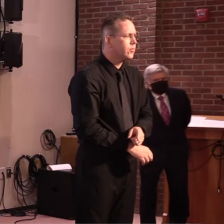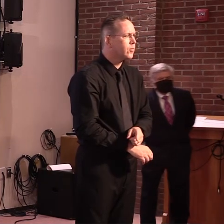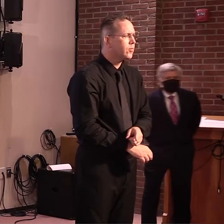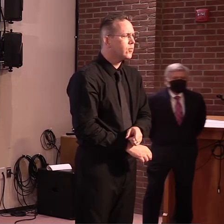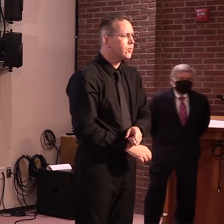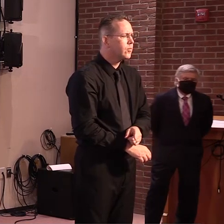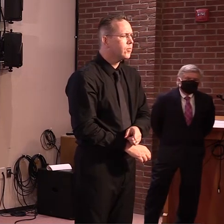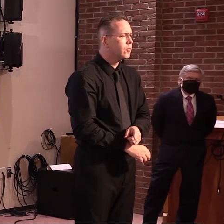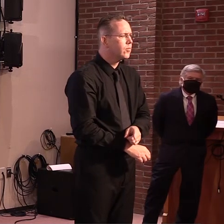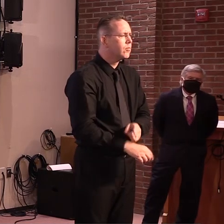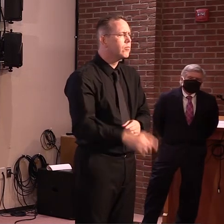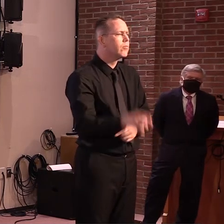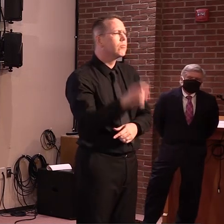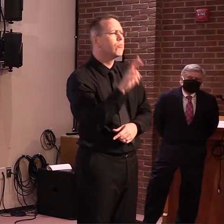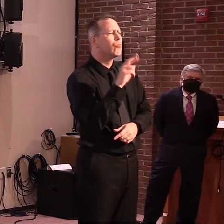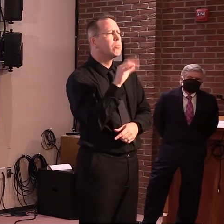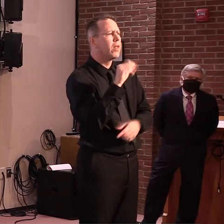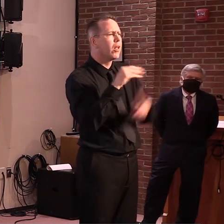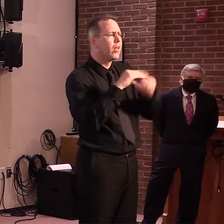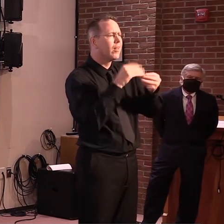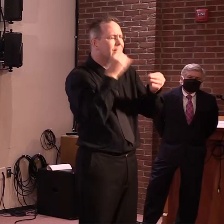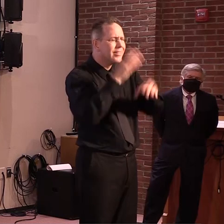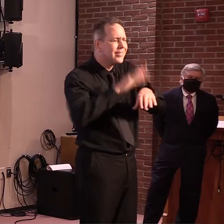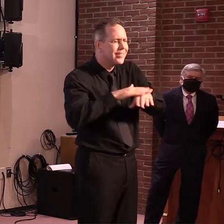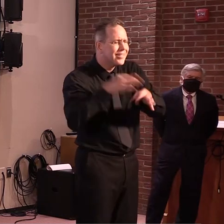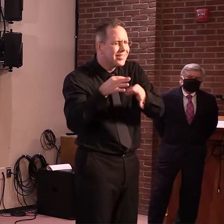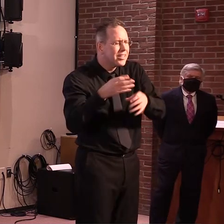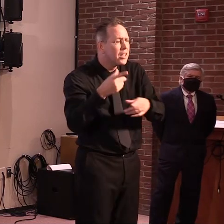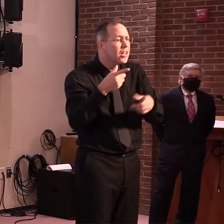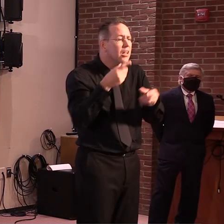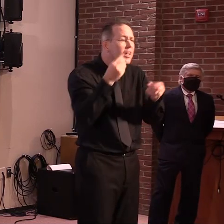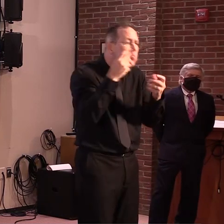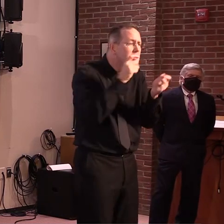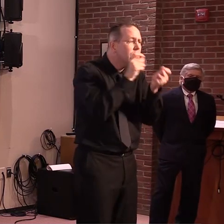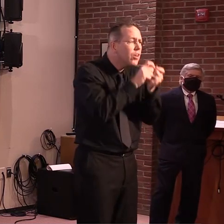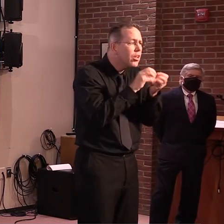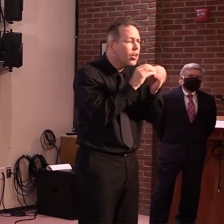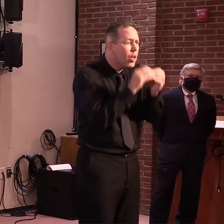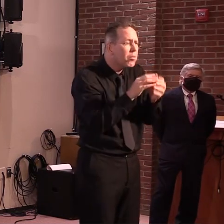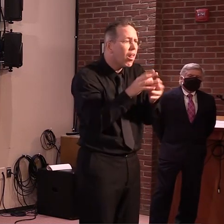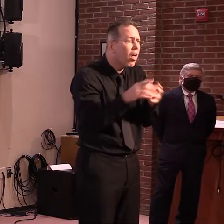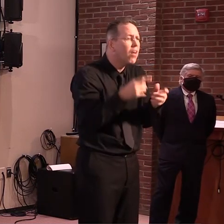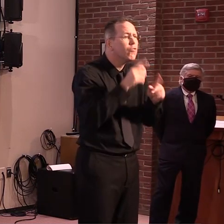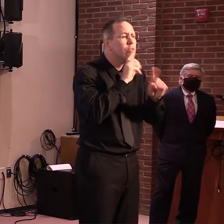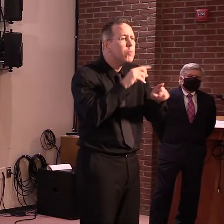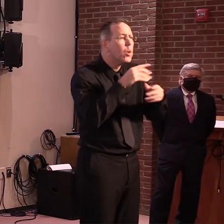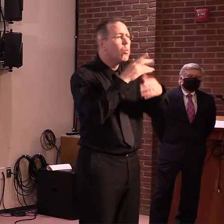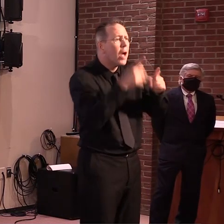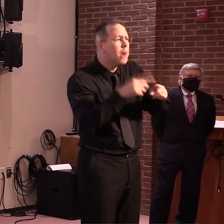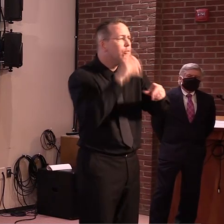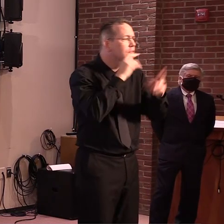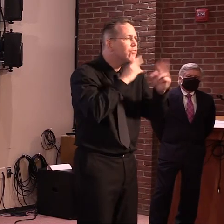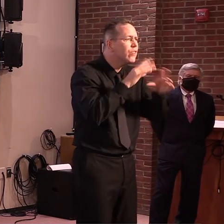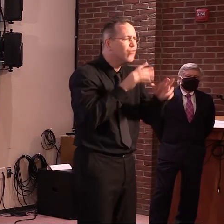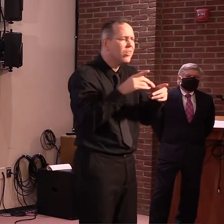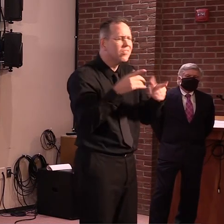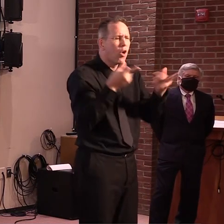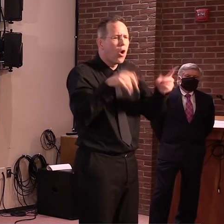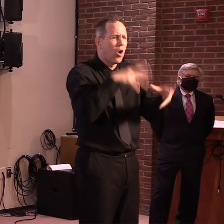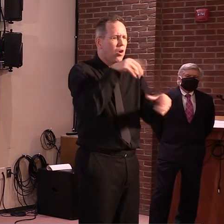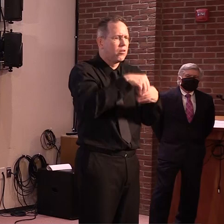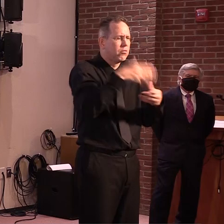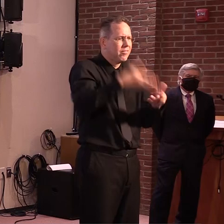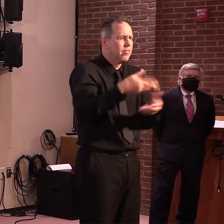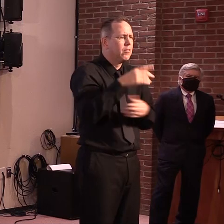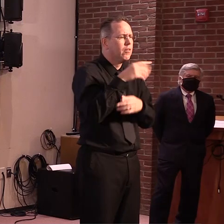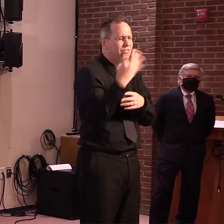dfr.vermont.gov, and that includes the four key trends, as Commissioner Levine mentioned, the four key trends